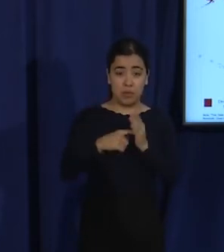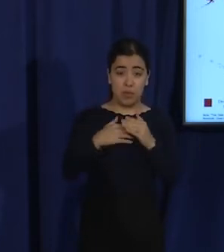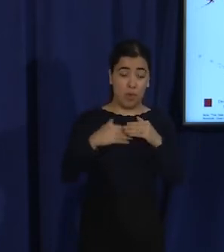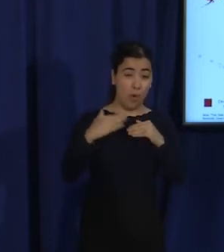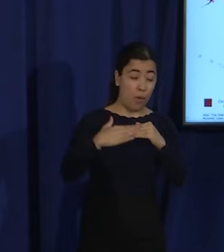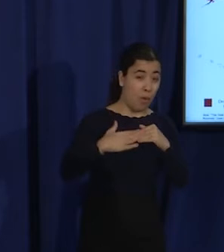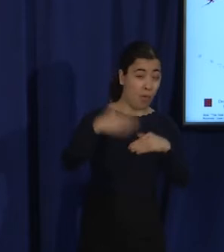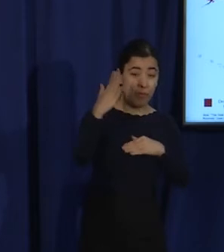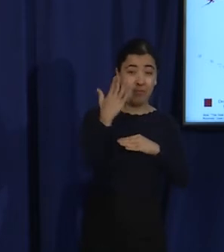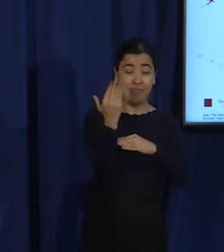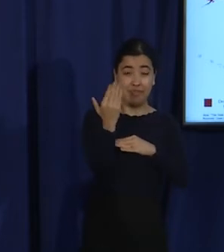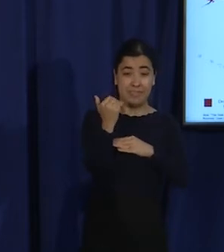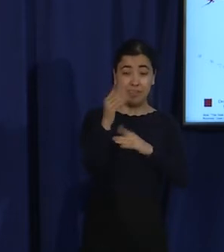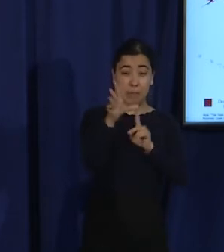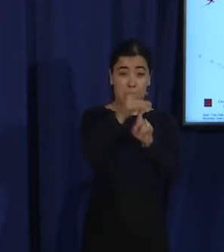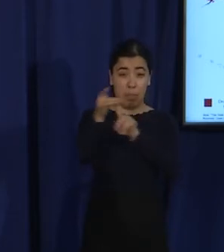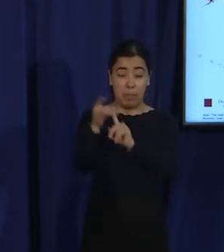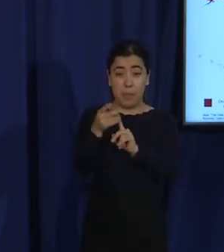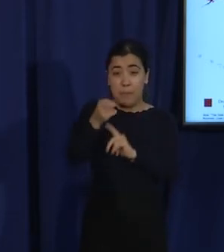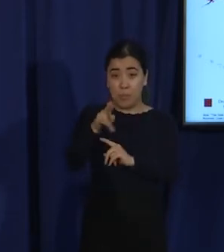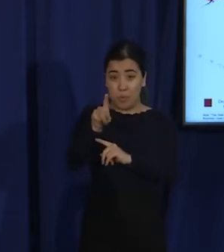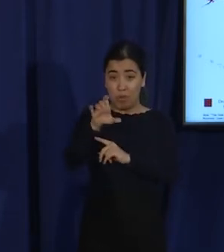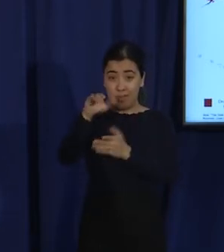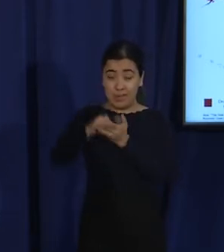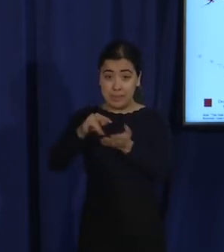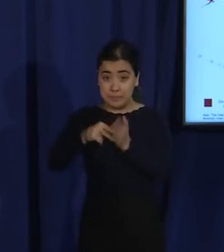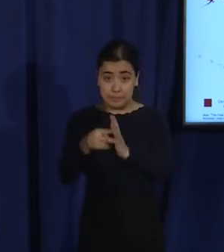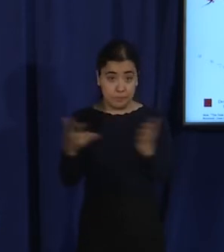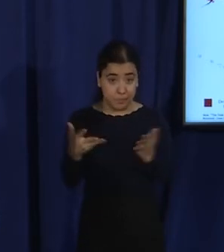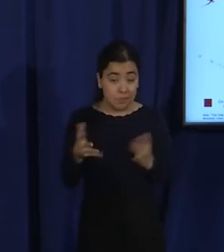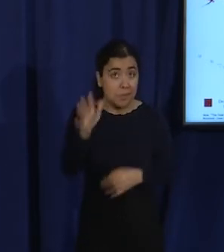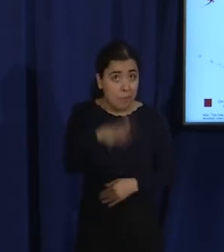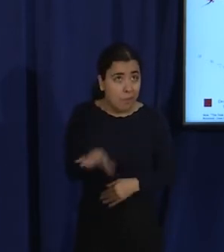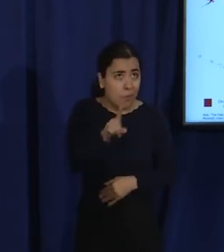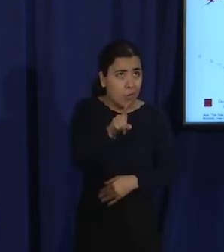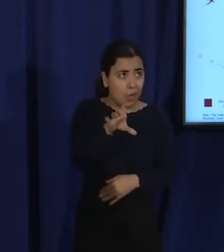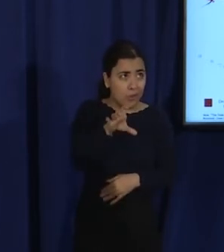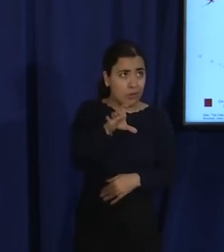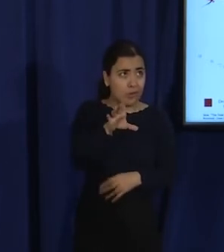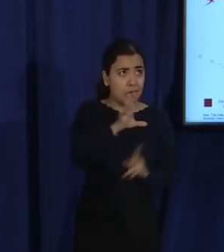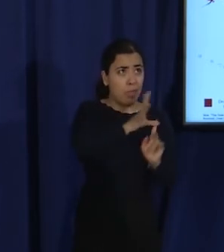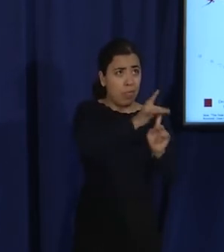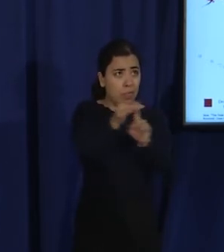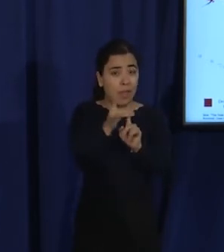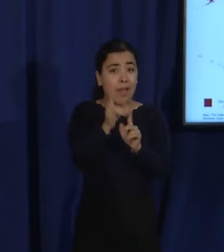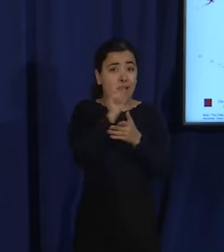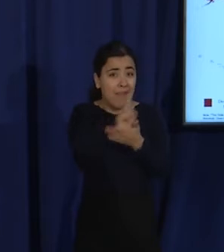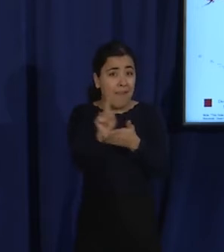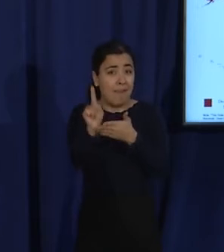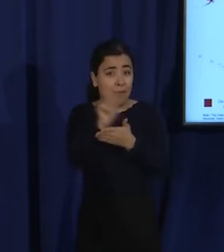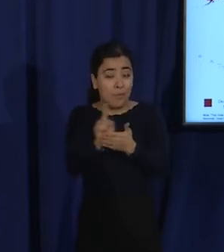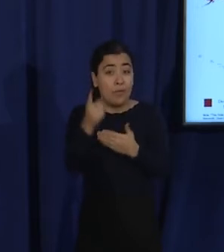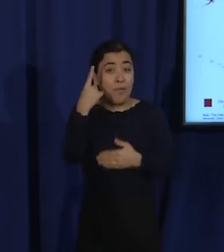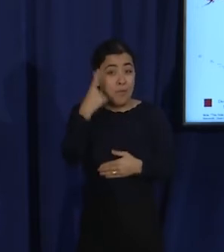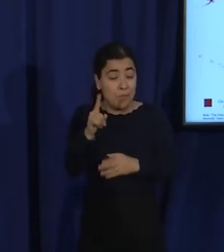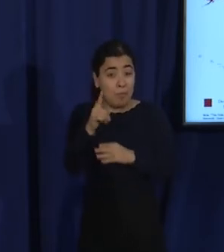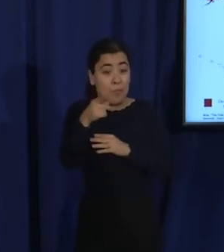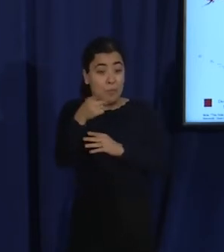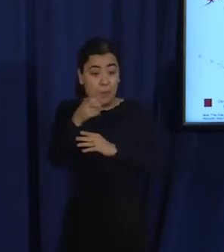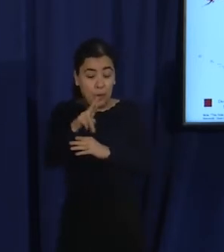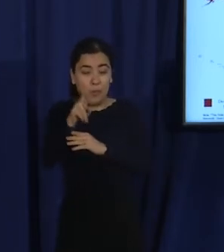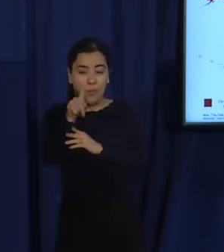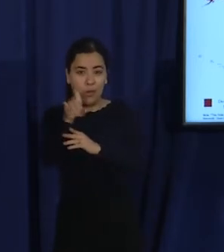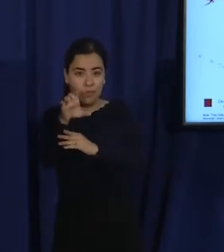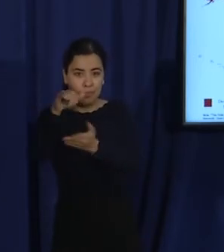per 100,000, which is equivalent approximately to 100 cases per week per 100,000, which